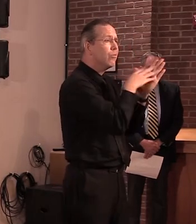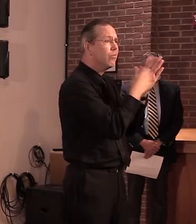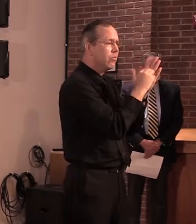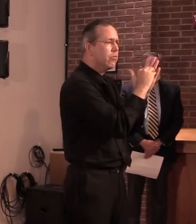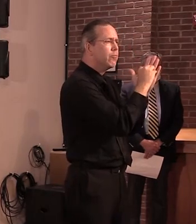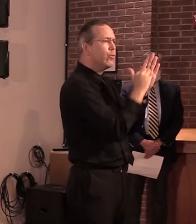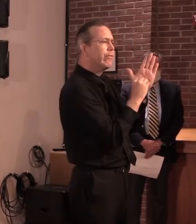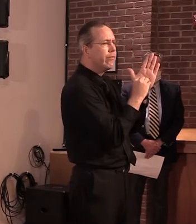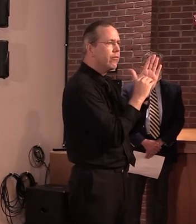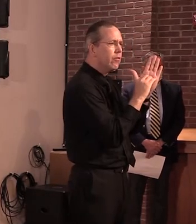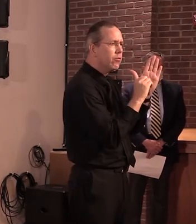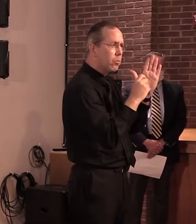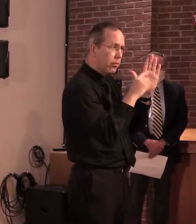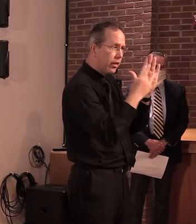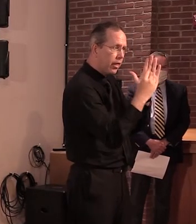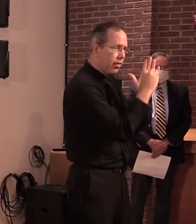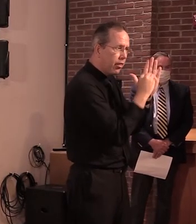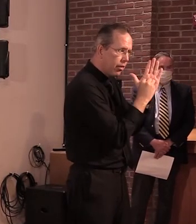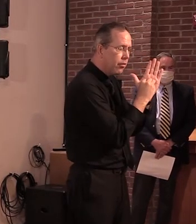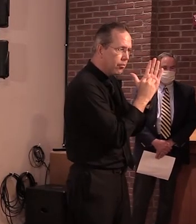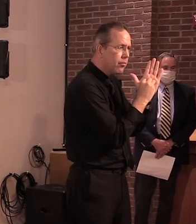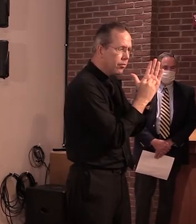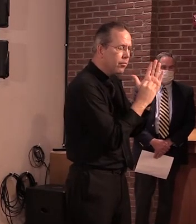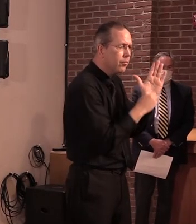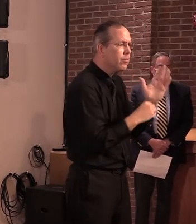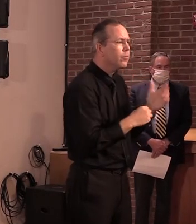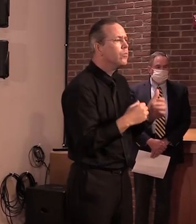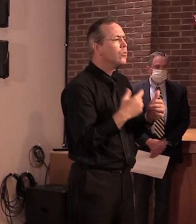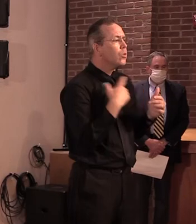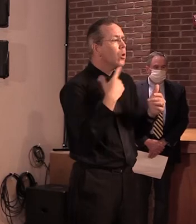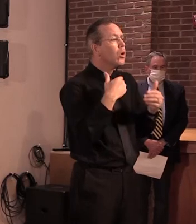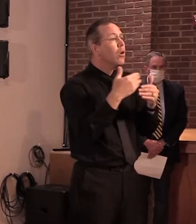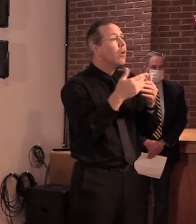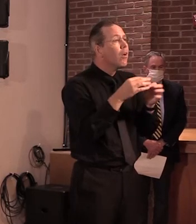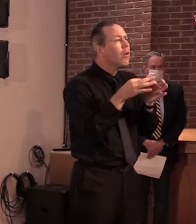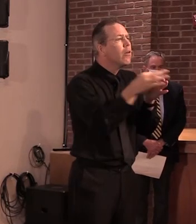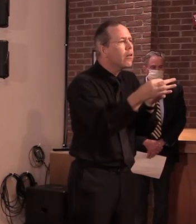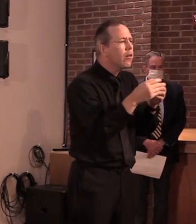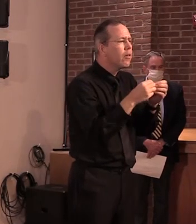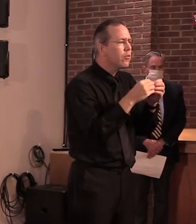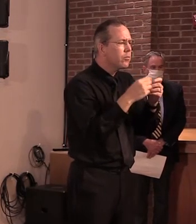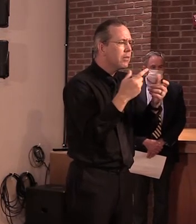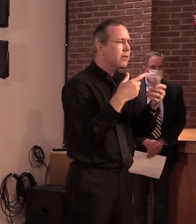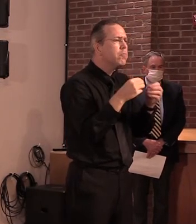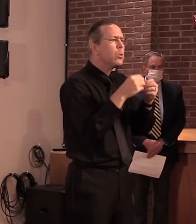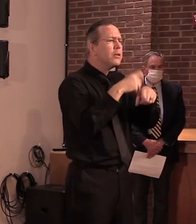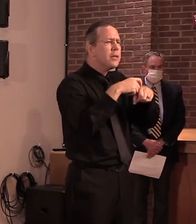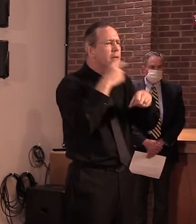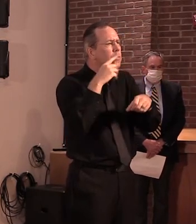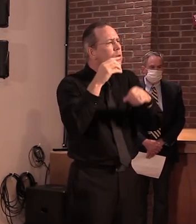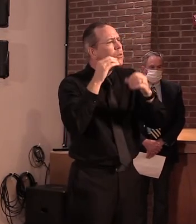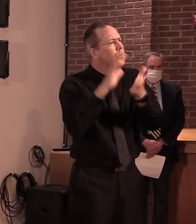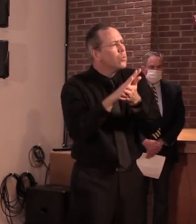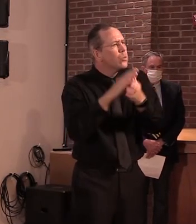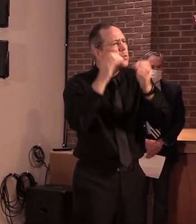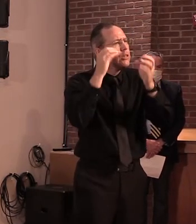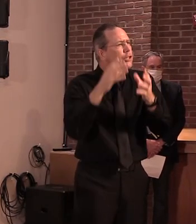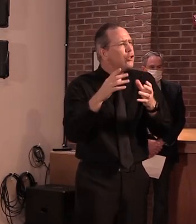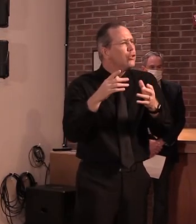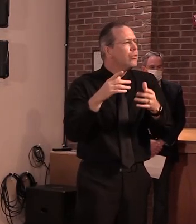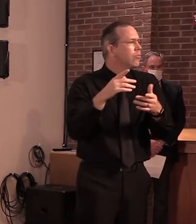schools 1 to 2 additional weeks to work with staff, test the systems they've built, and fine-tune them if needed.